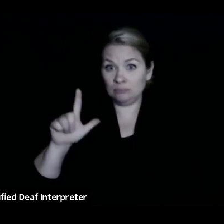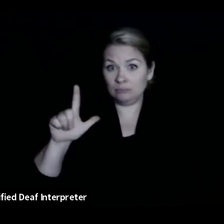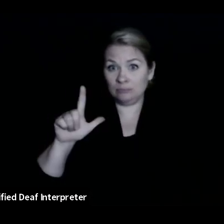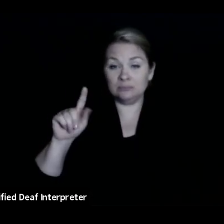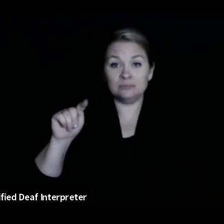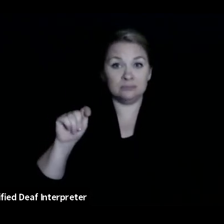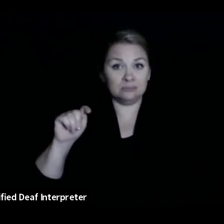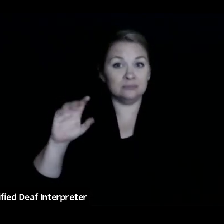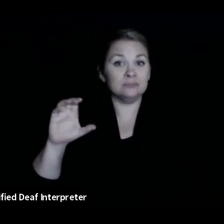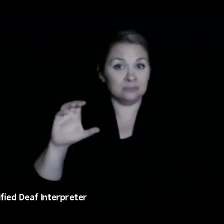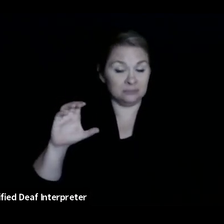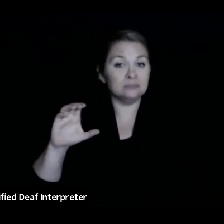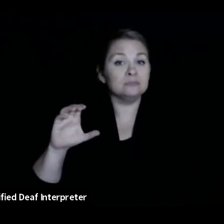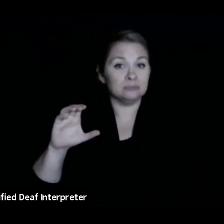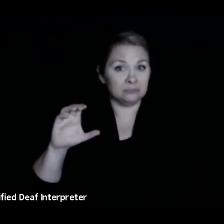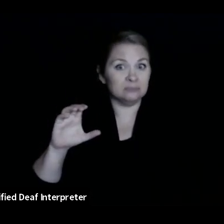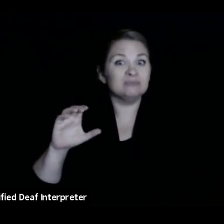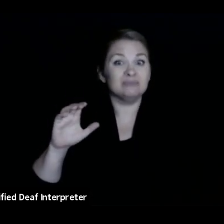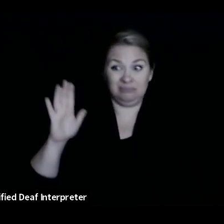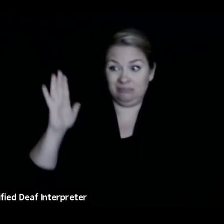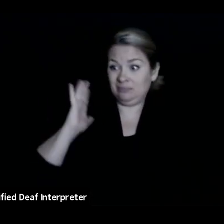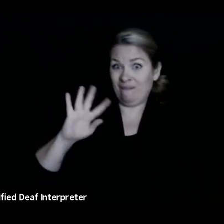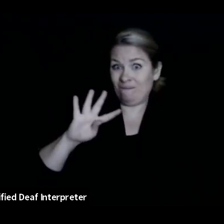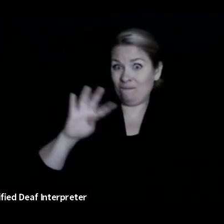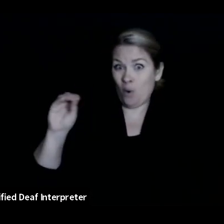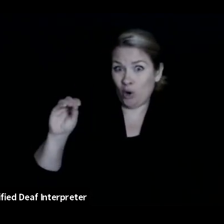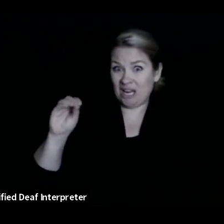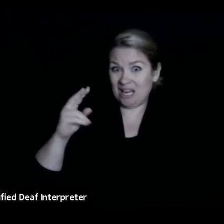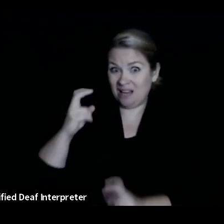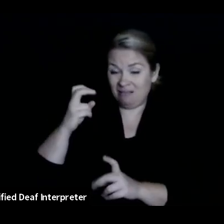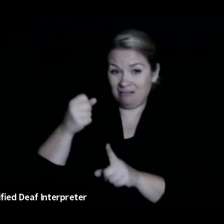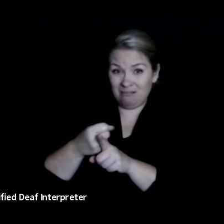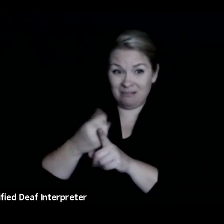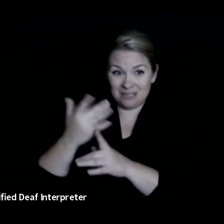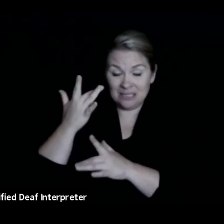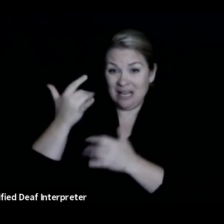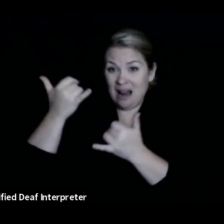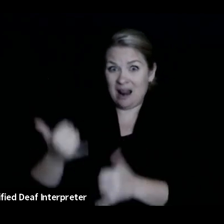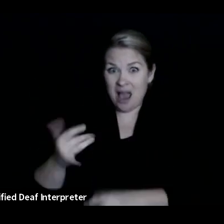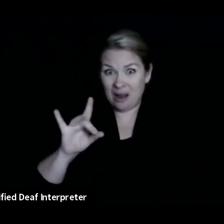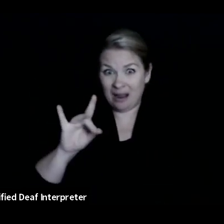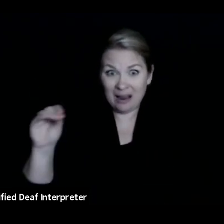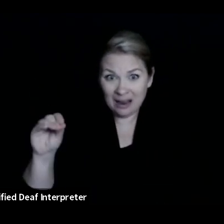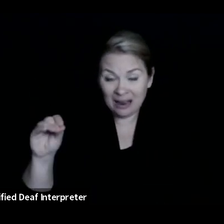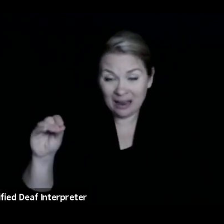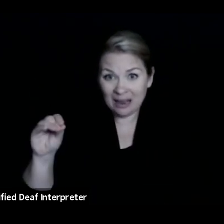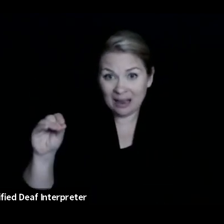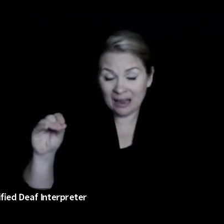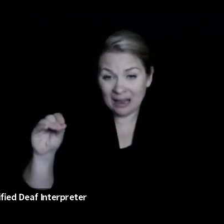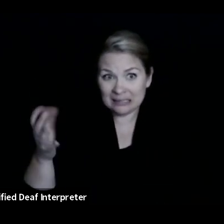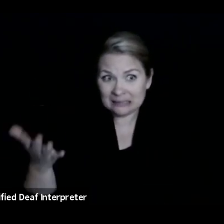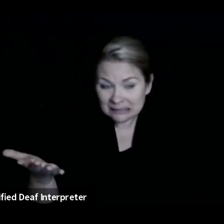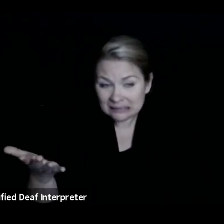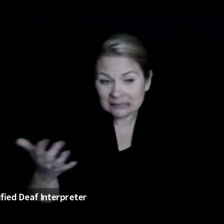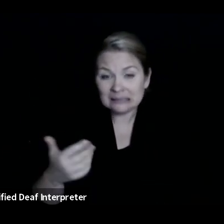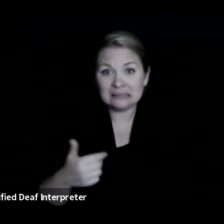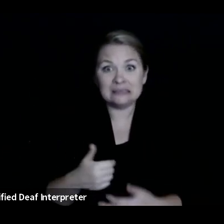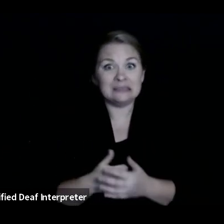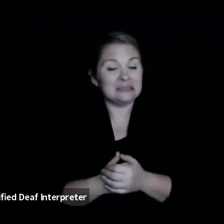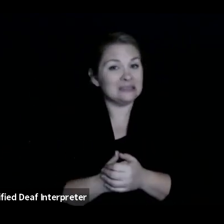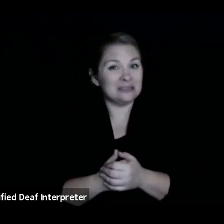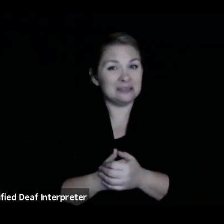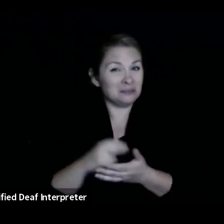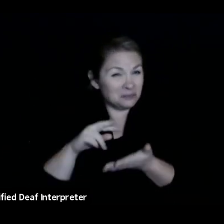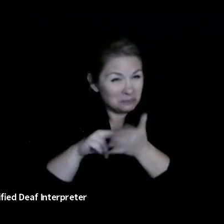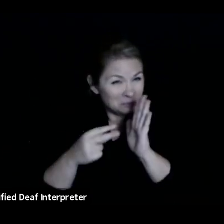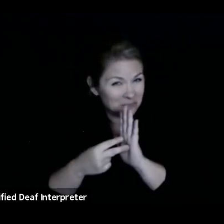increased from 480 to 680, so some of that's just proportional. I'm just wondering if you can put 80 in context. Is that an unusual amount in the last